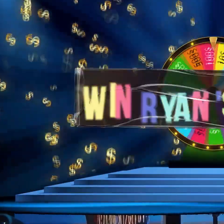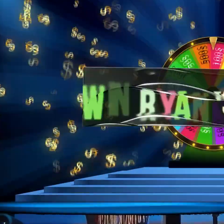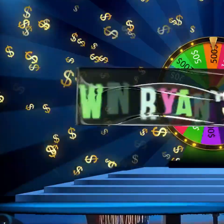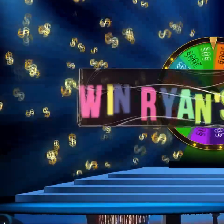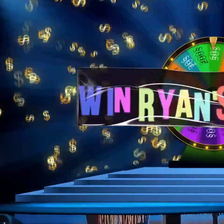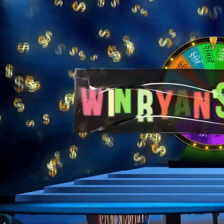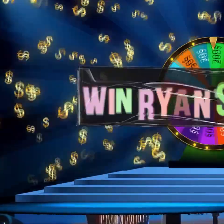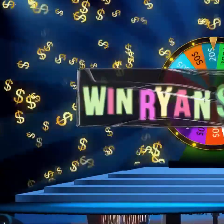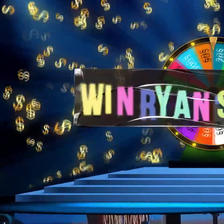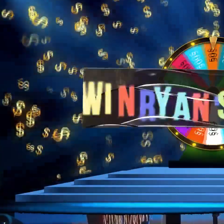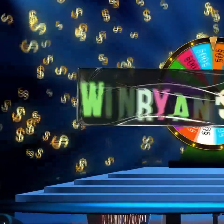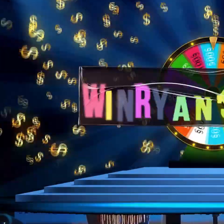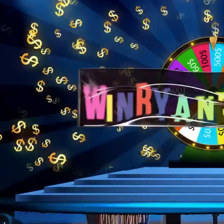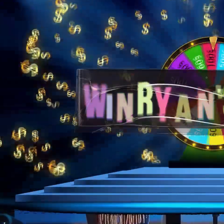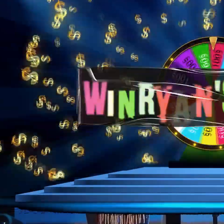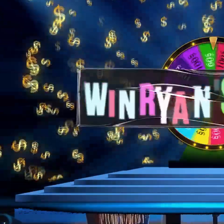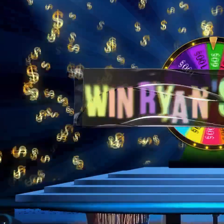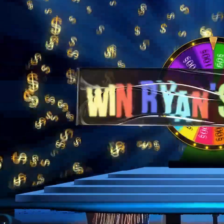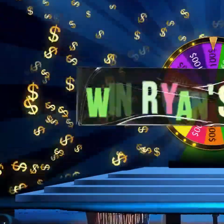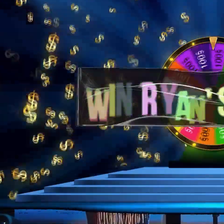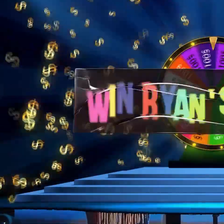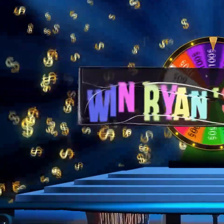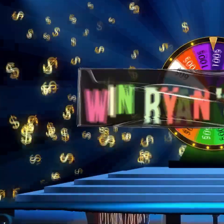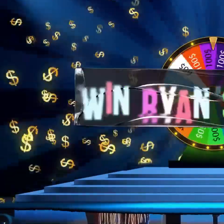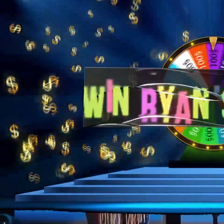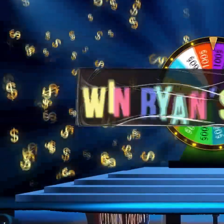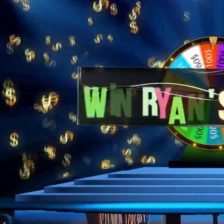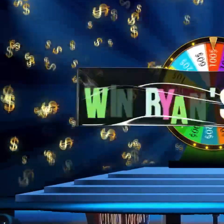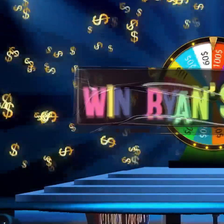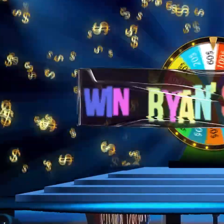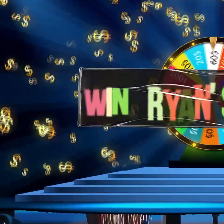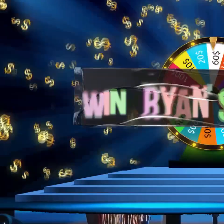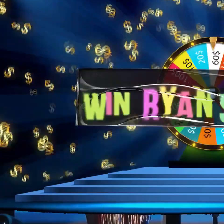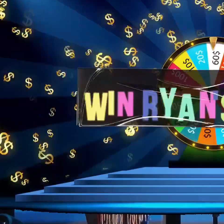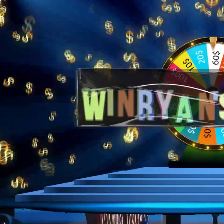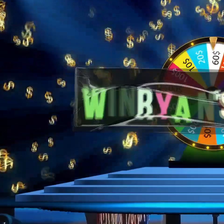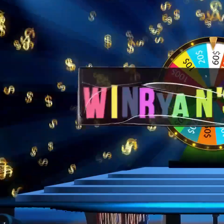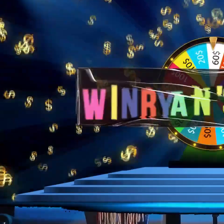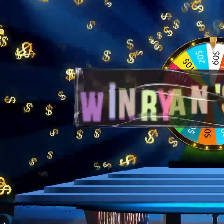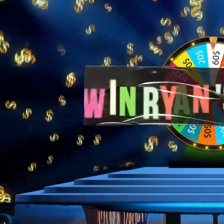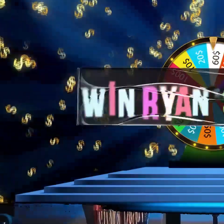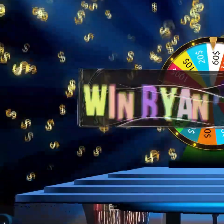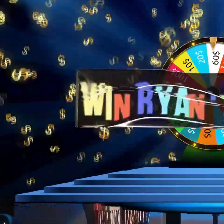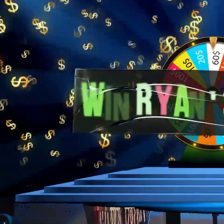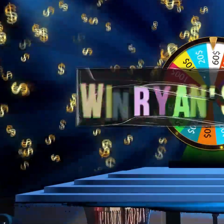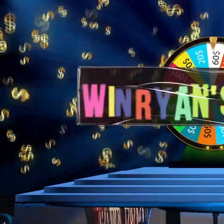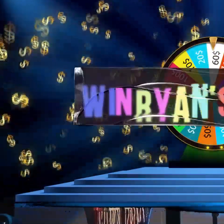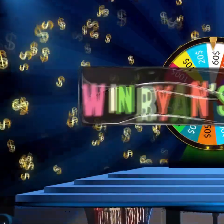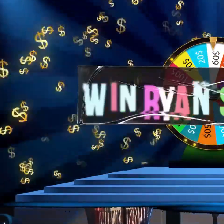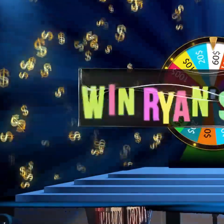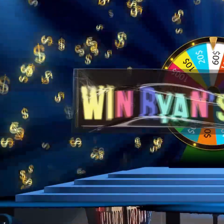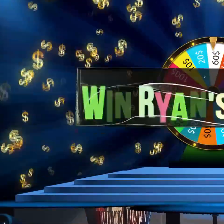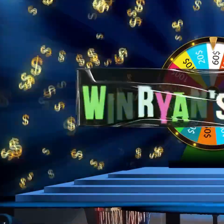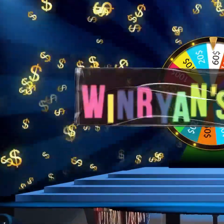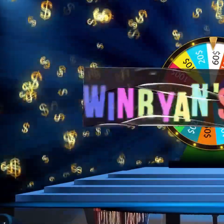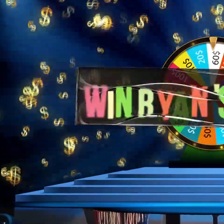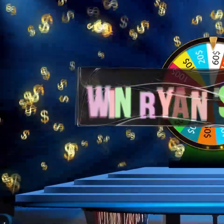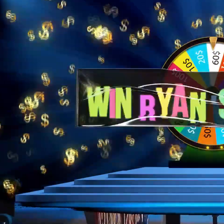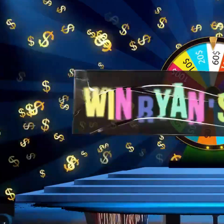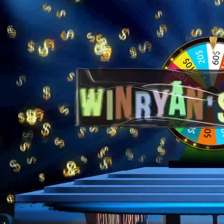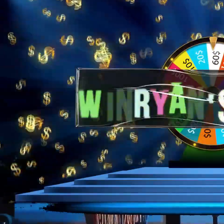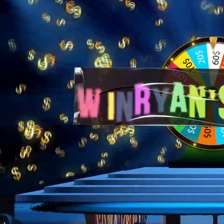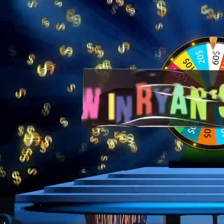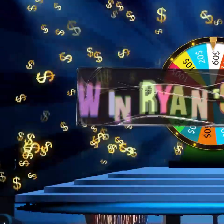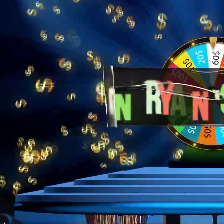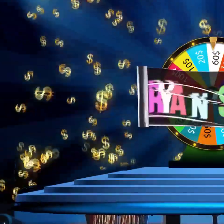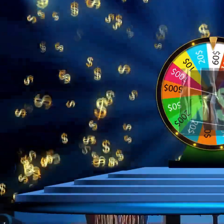right. Where is Bethany at? Bethany Ramos. Bethany, come on. What's your